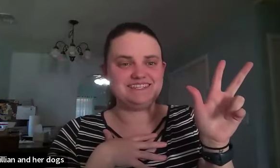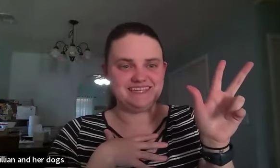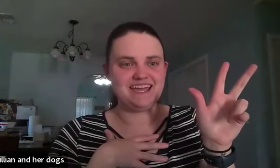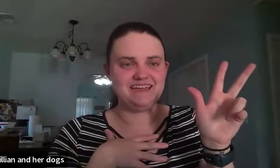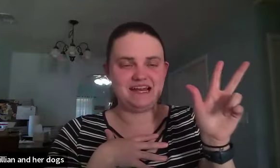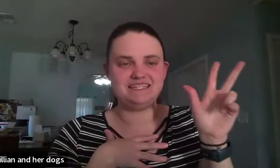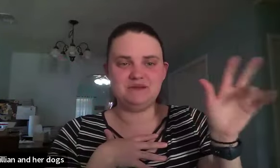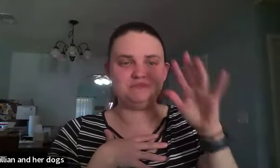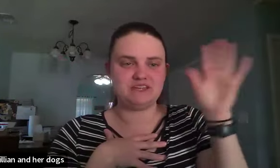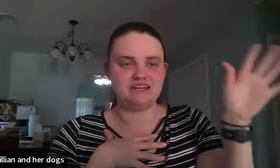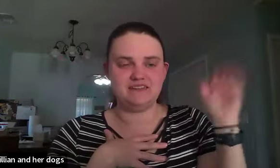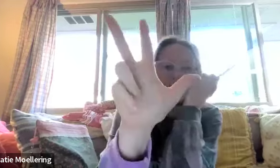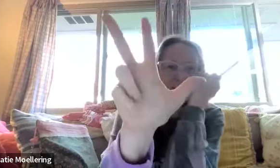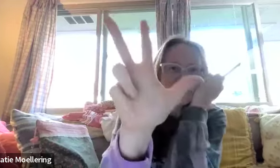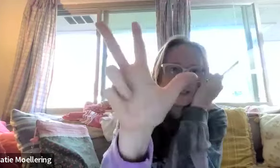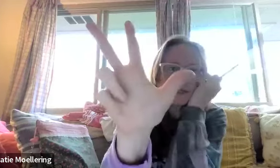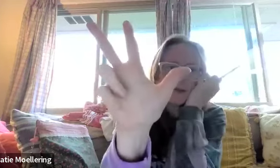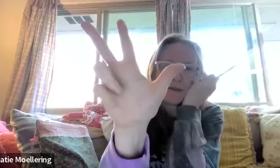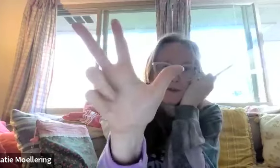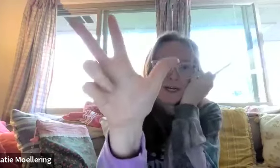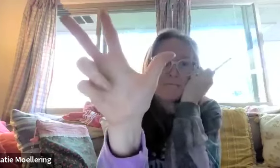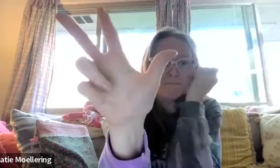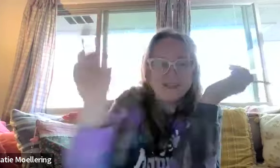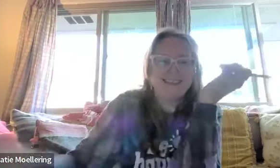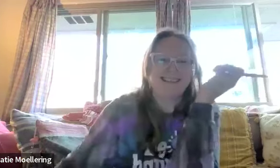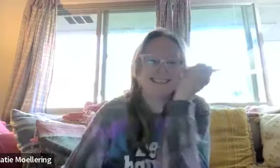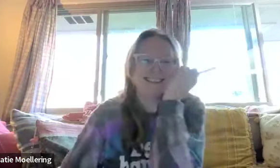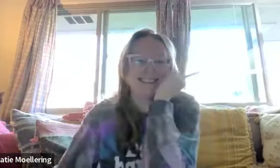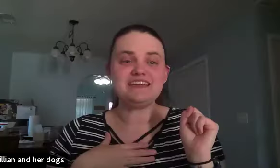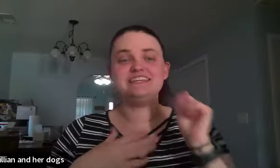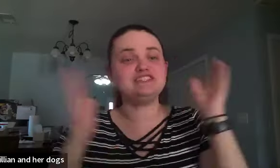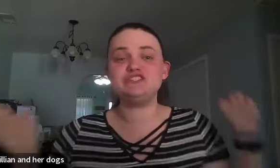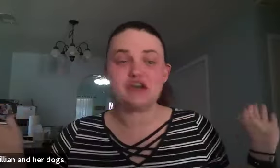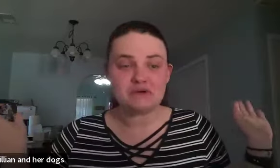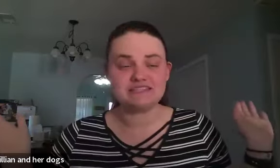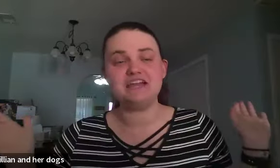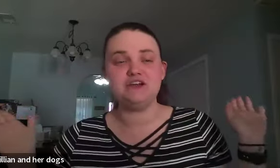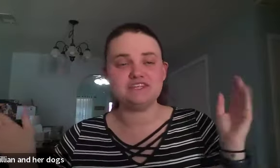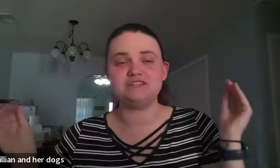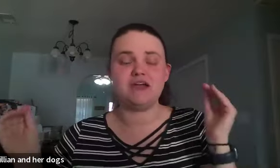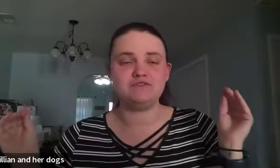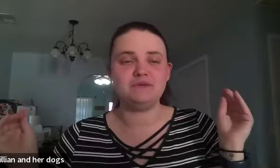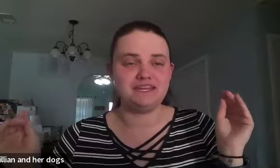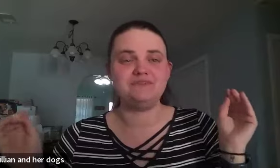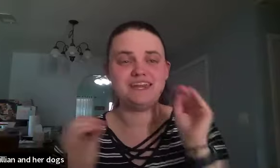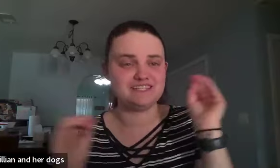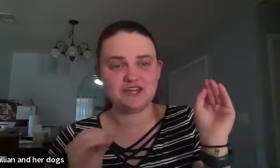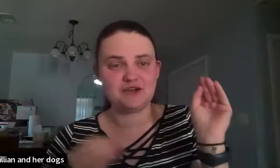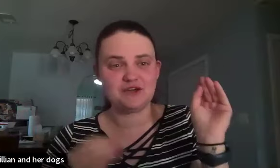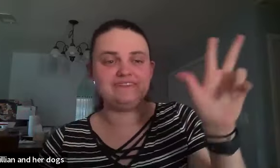this day and I see I people do sign. think this is a superior three. It so is. It so is. I know that's just a matter of opinion, but that is so. I'm